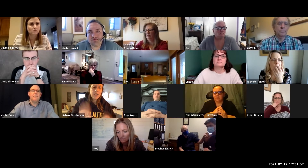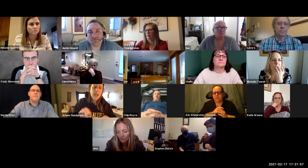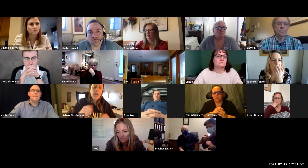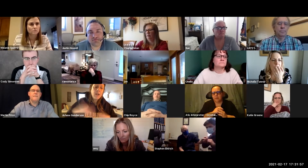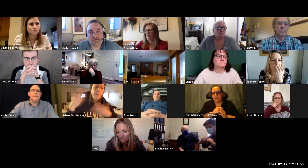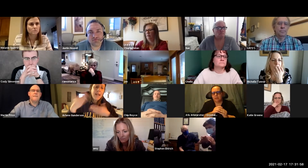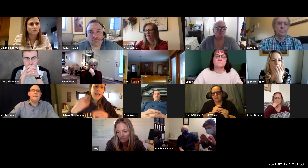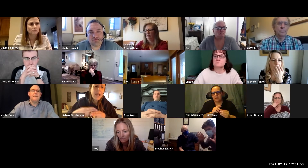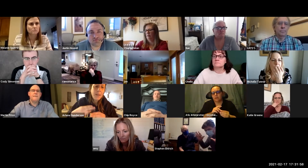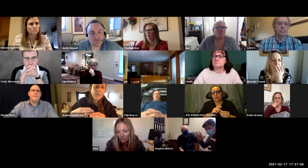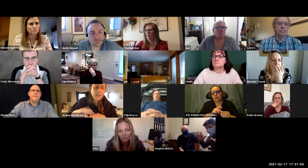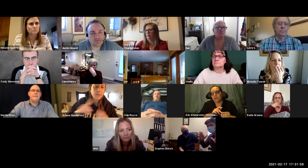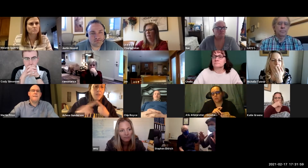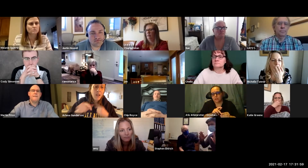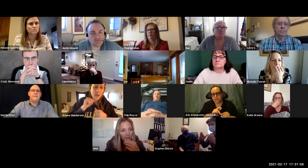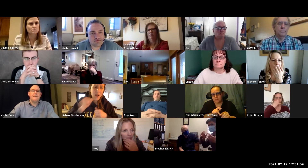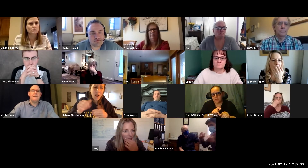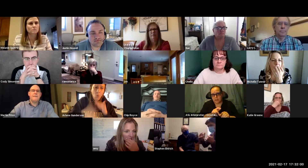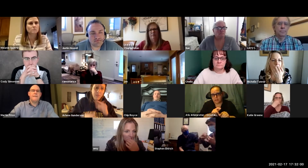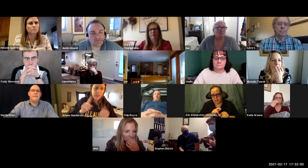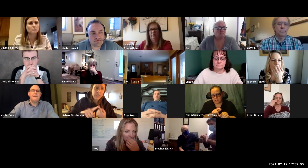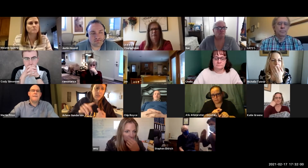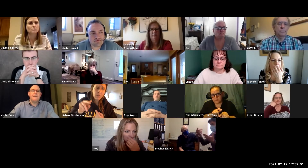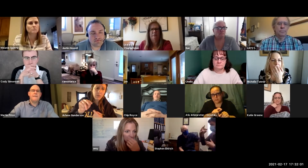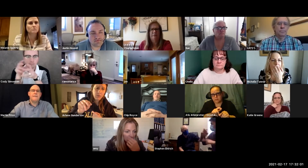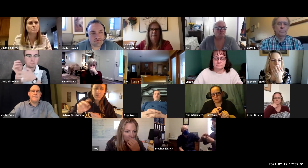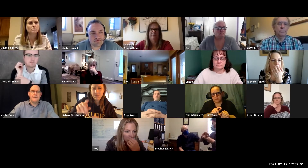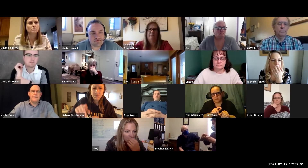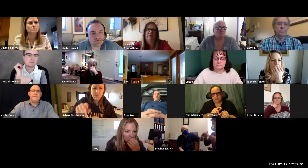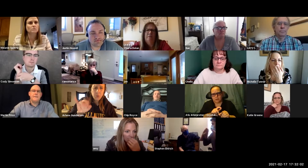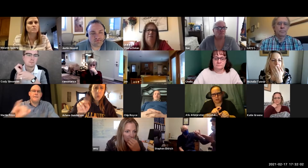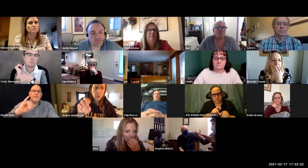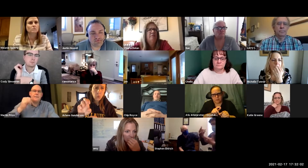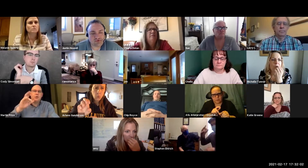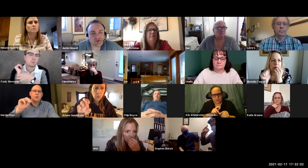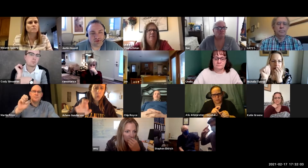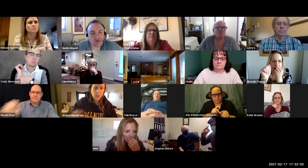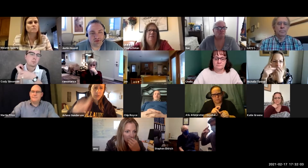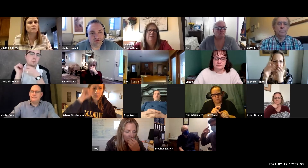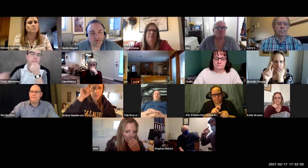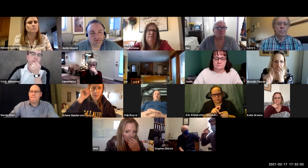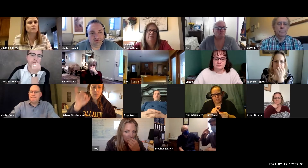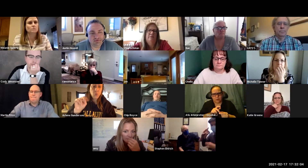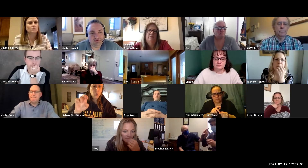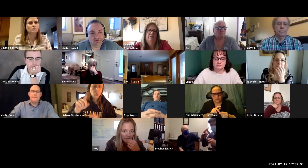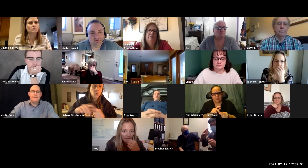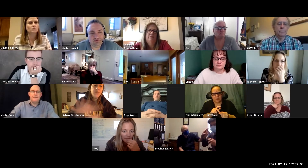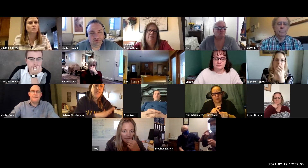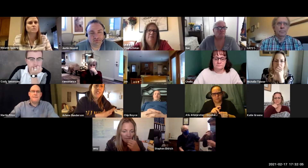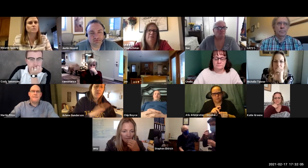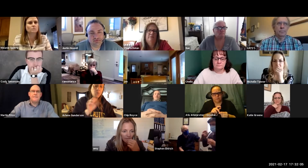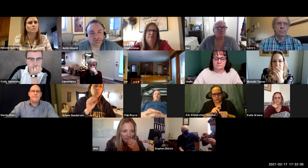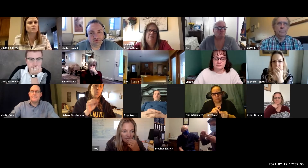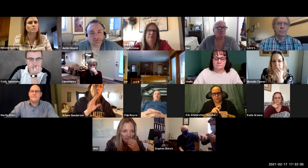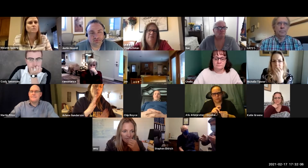Arlene, Stephen, it seems maybe it's not clear. So today we're just nominating names. I think we have, it's not over until the